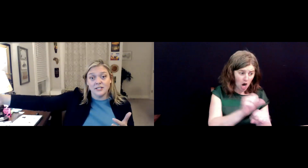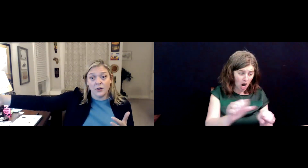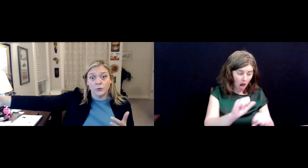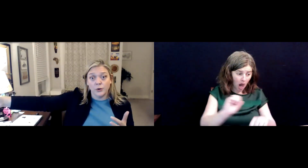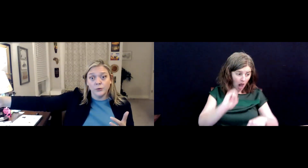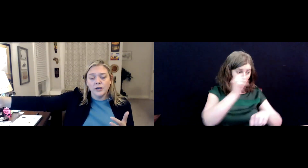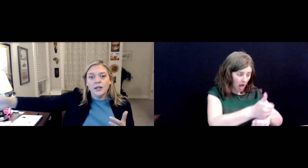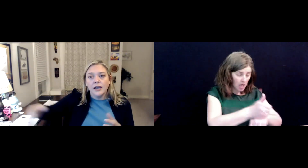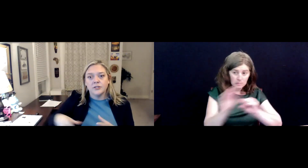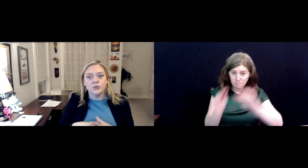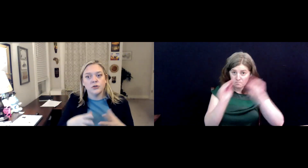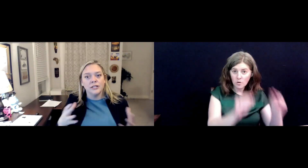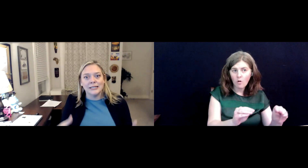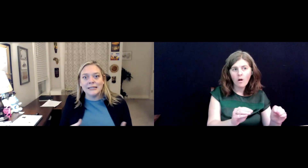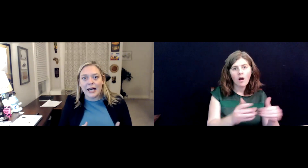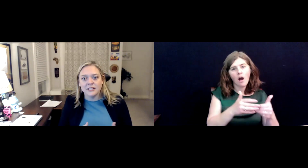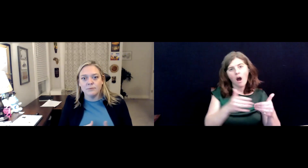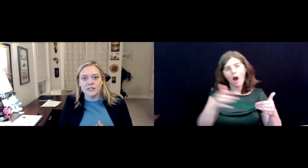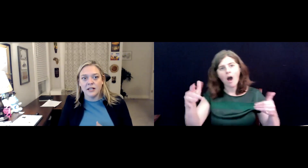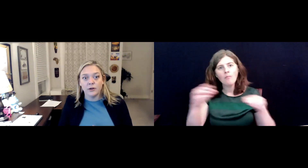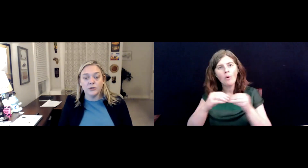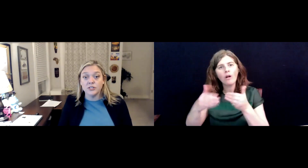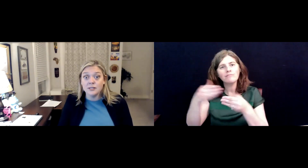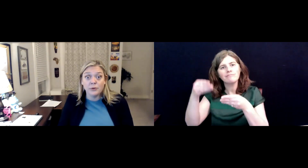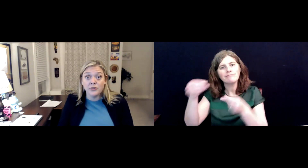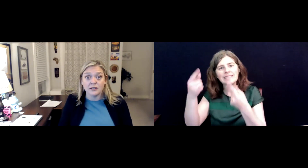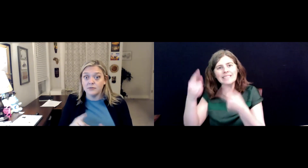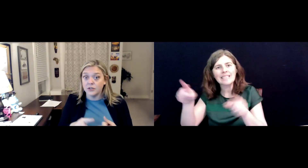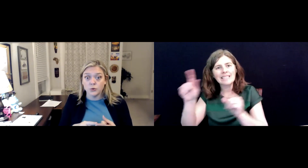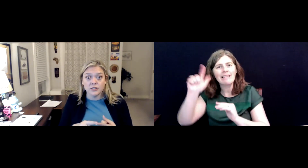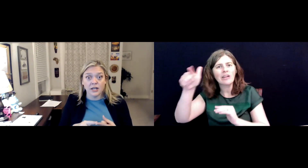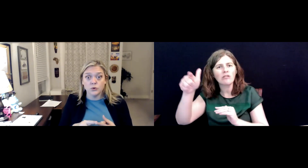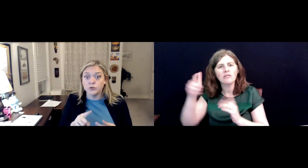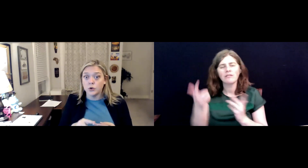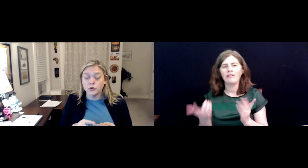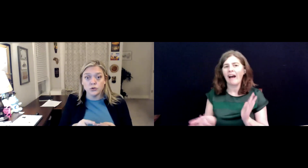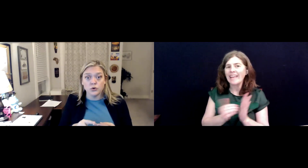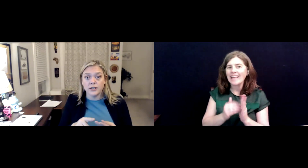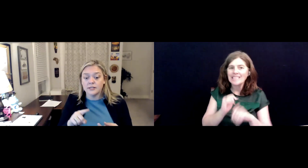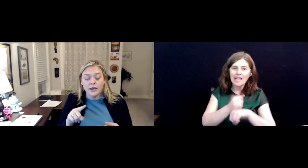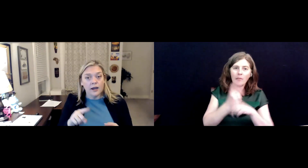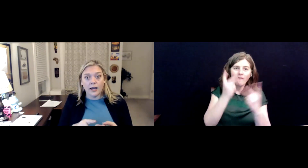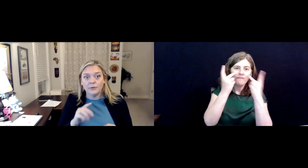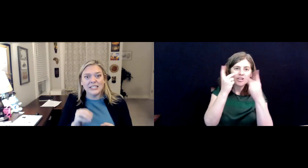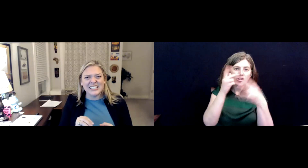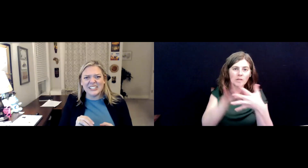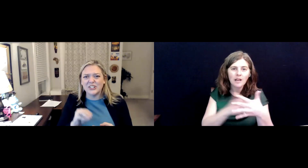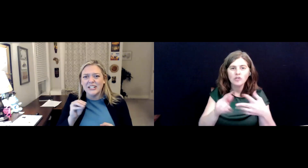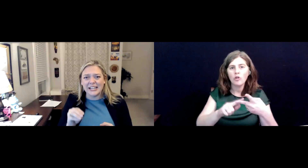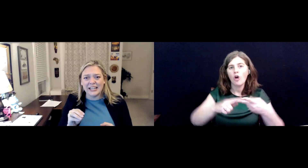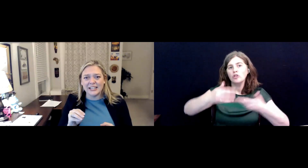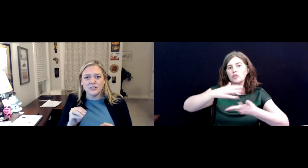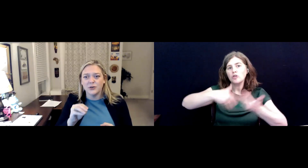successes down the road. And so certainly a lot can be done there with just simple things: visual schedules, social stories,